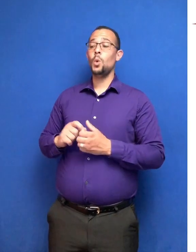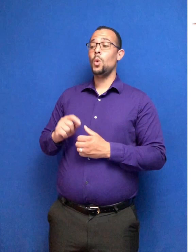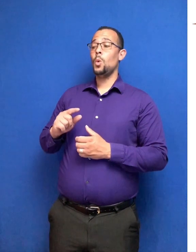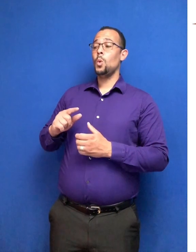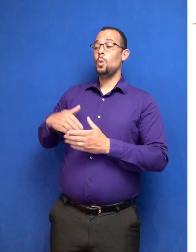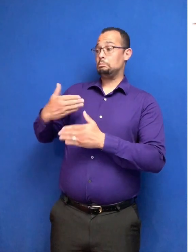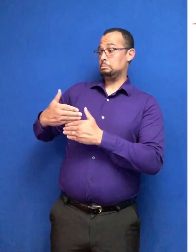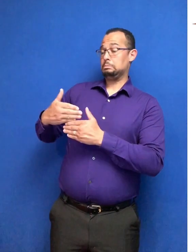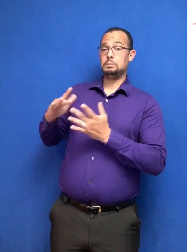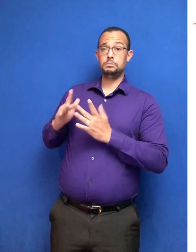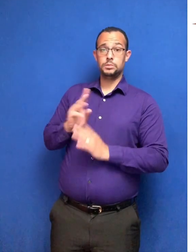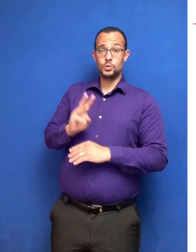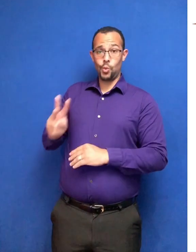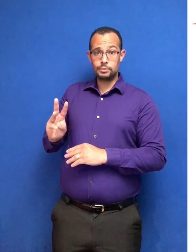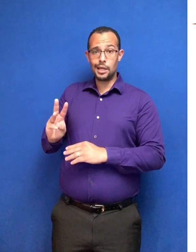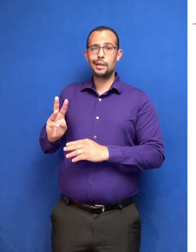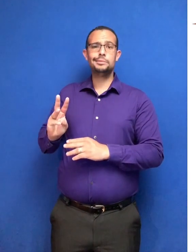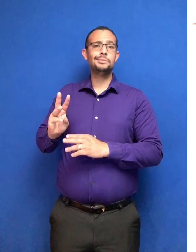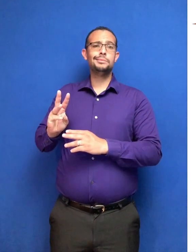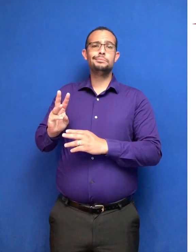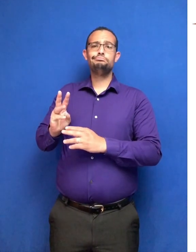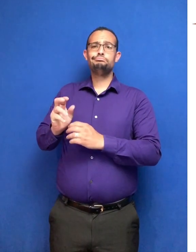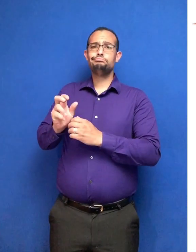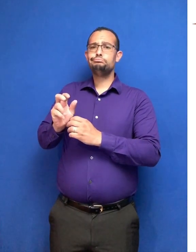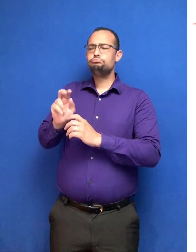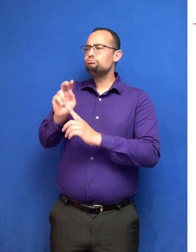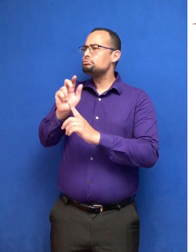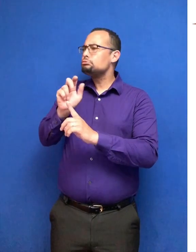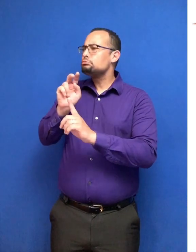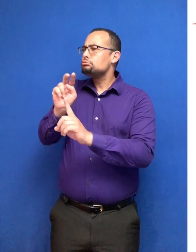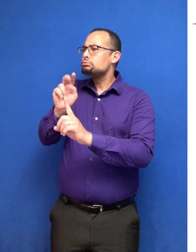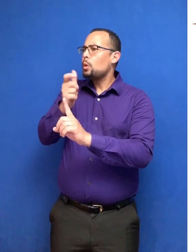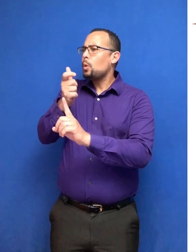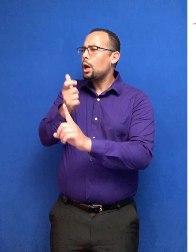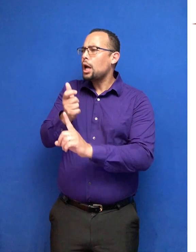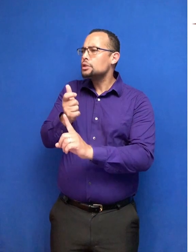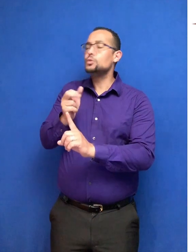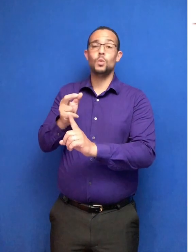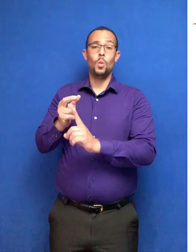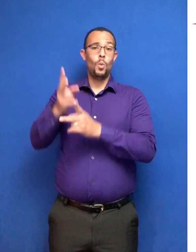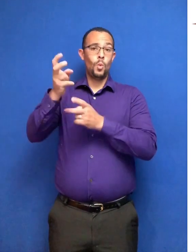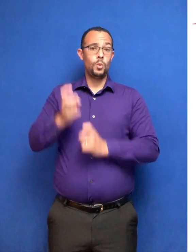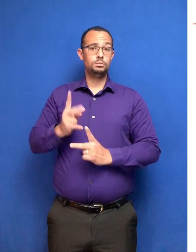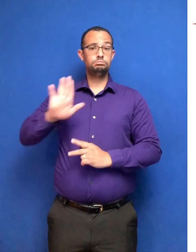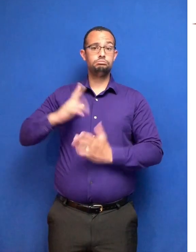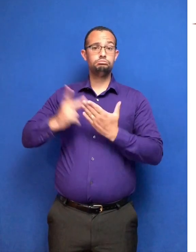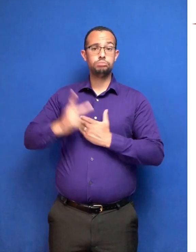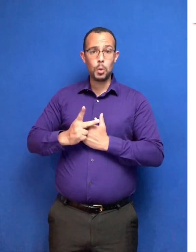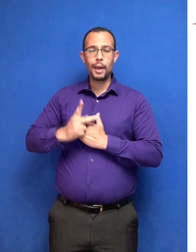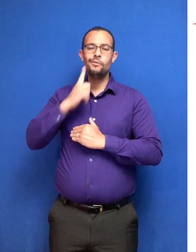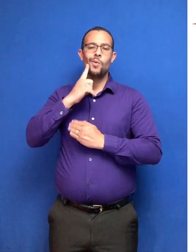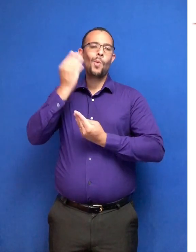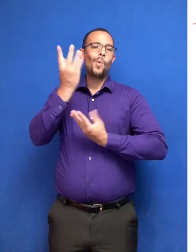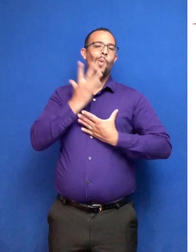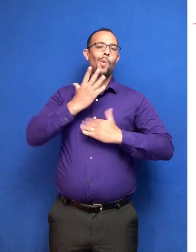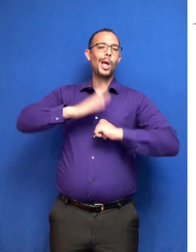You can follow these websites or download these apps to get updated announcements and alerts. Make